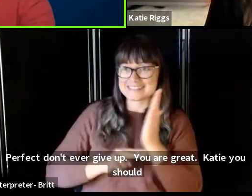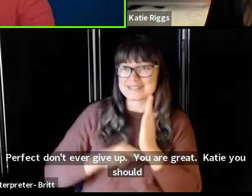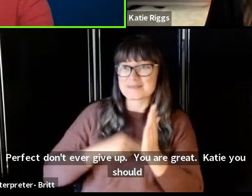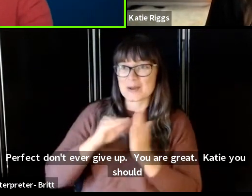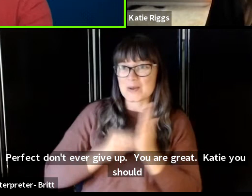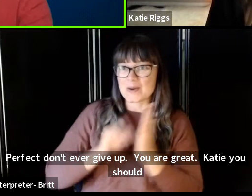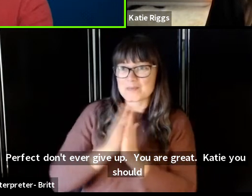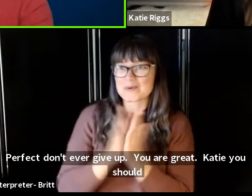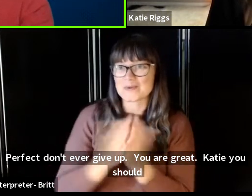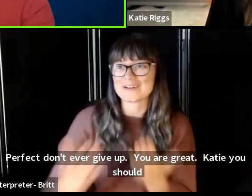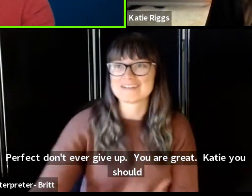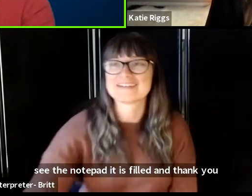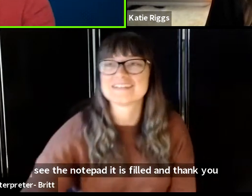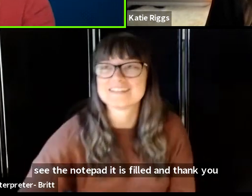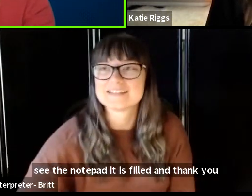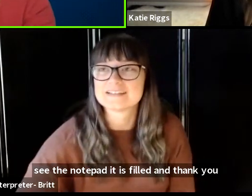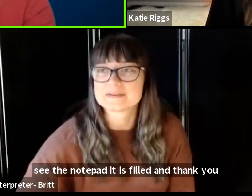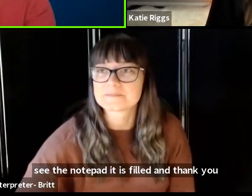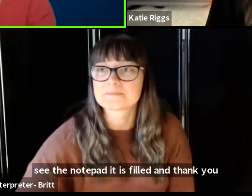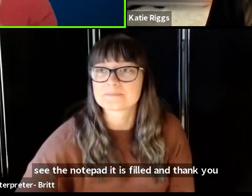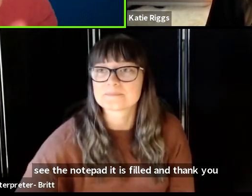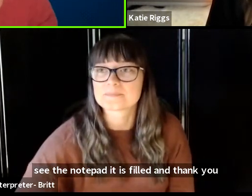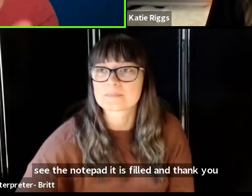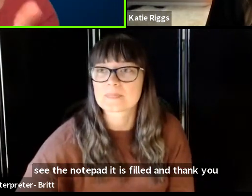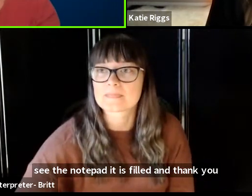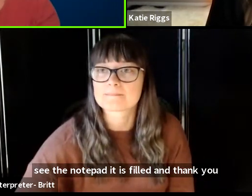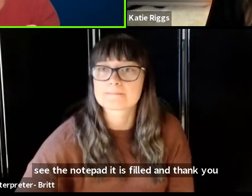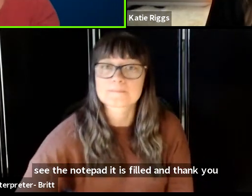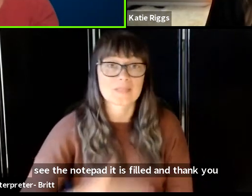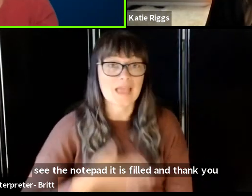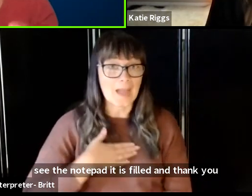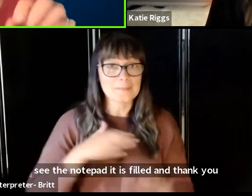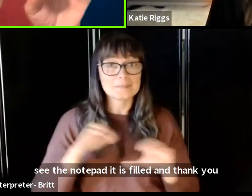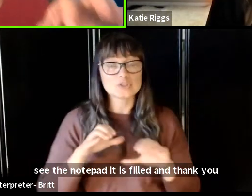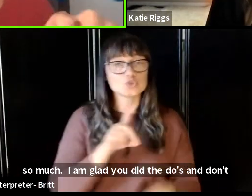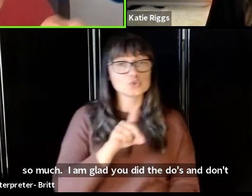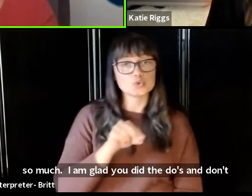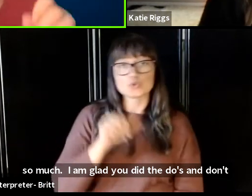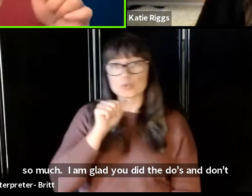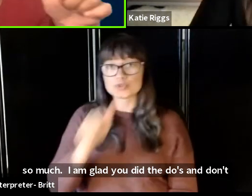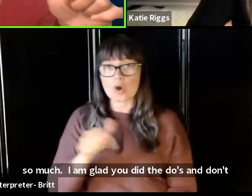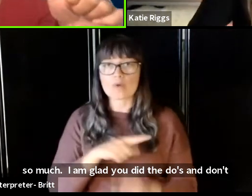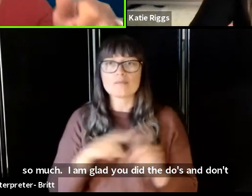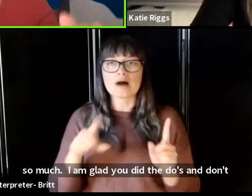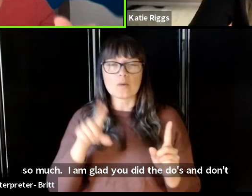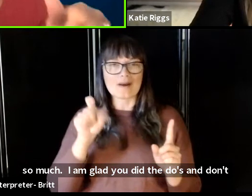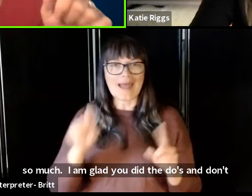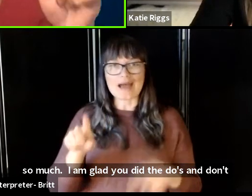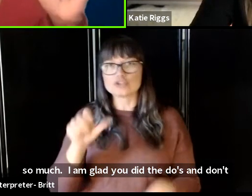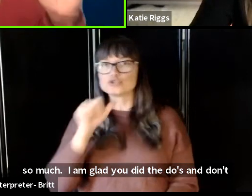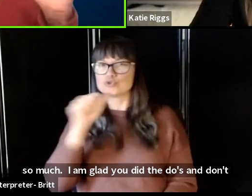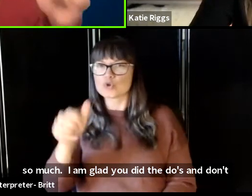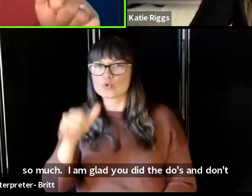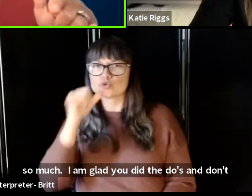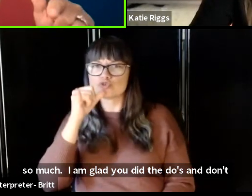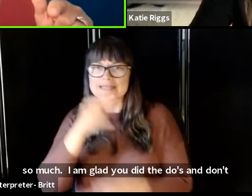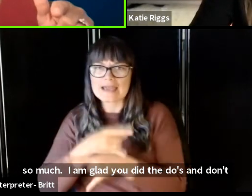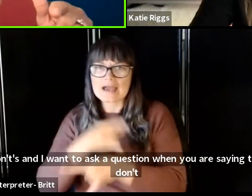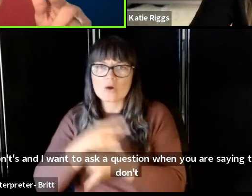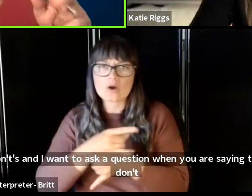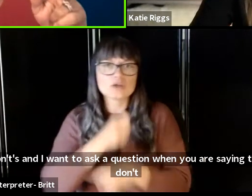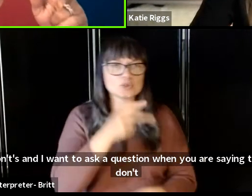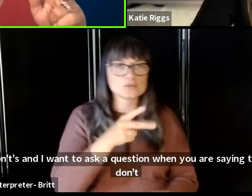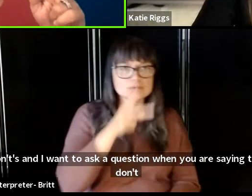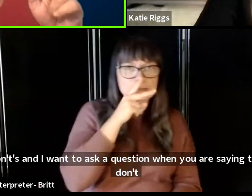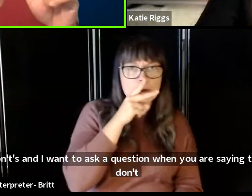And I really am glad you did the do's and don'ts. I want to ask a question when you're saying the don'ts, like don't, drink alcohol, don't